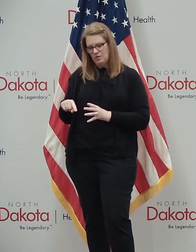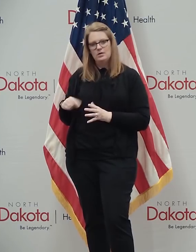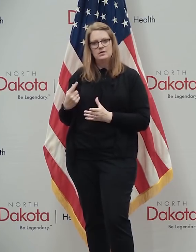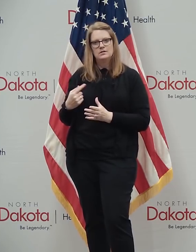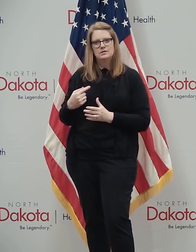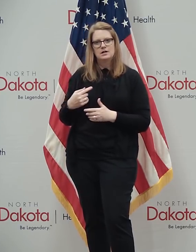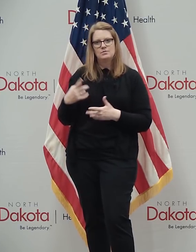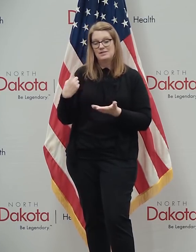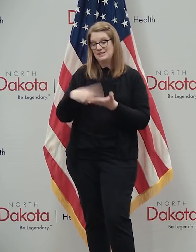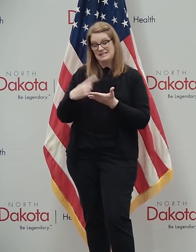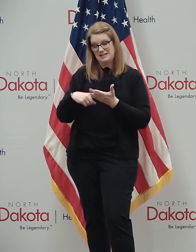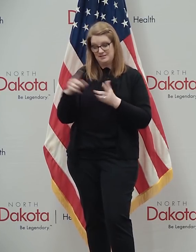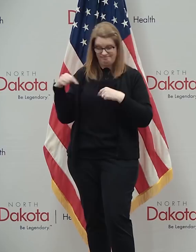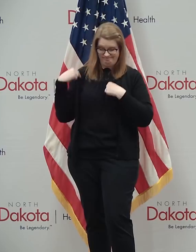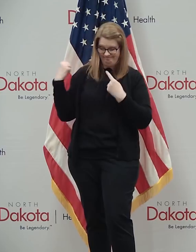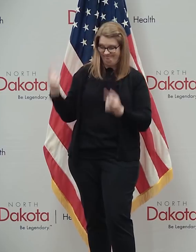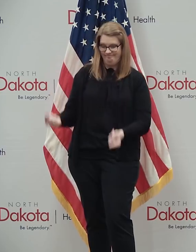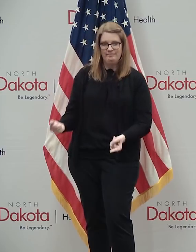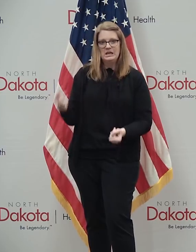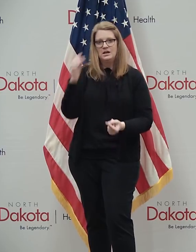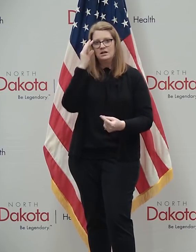we've talked about all along, which is